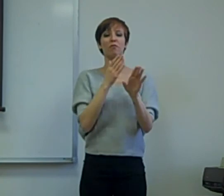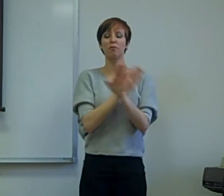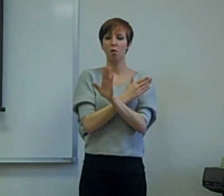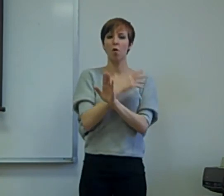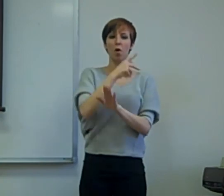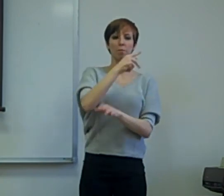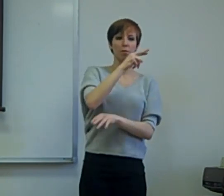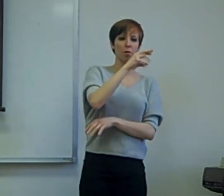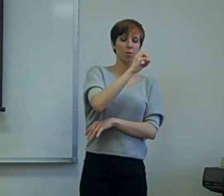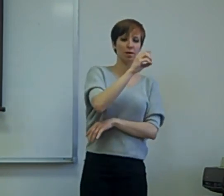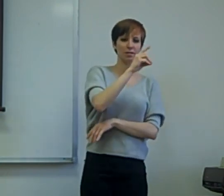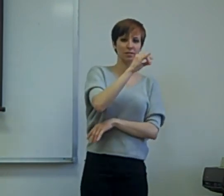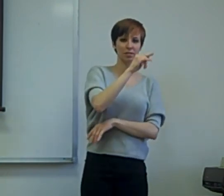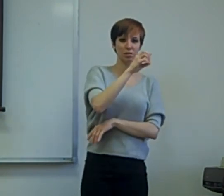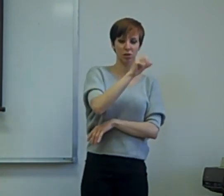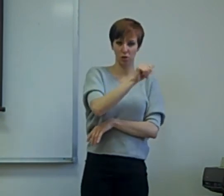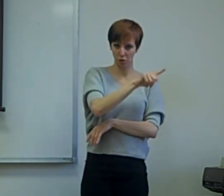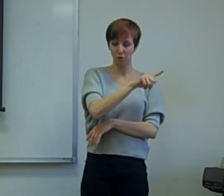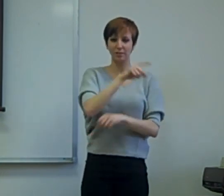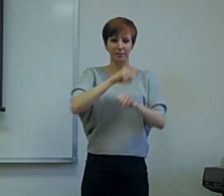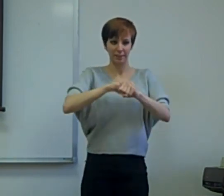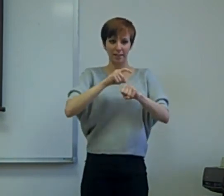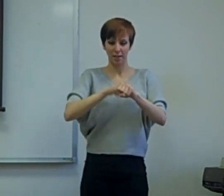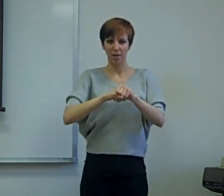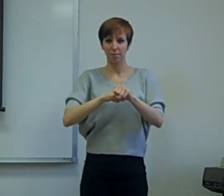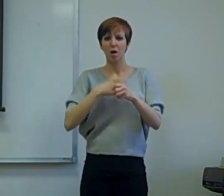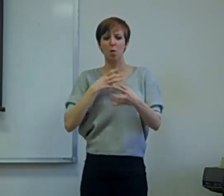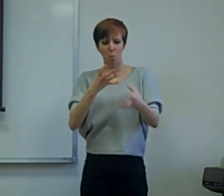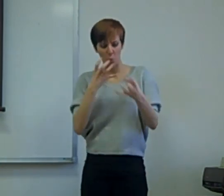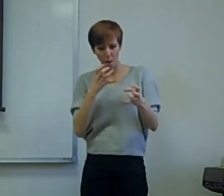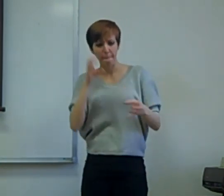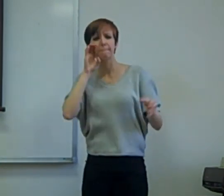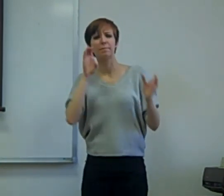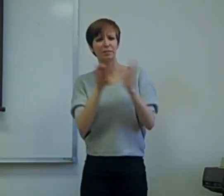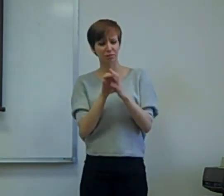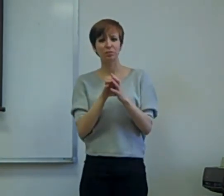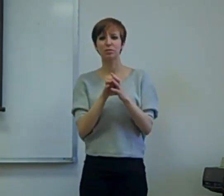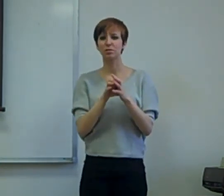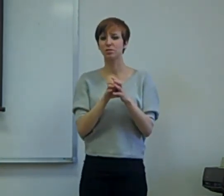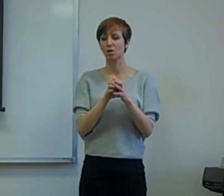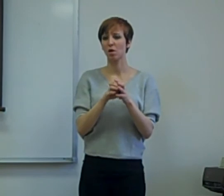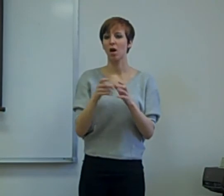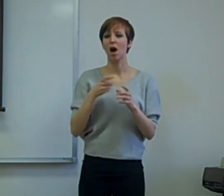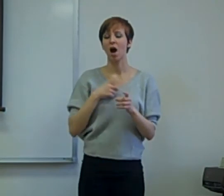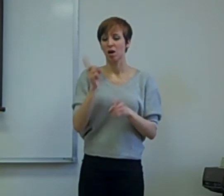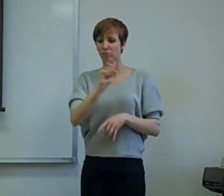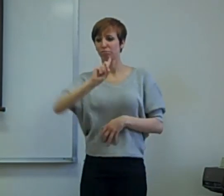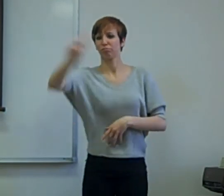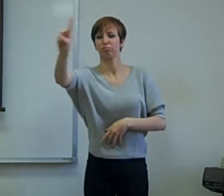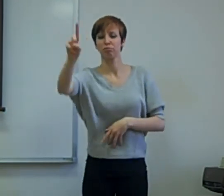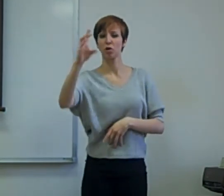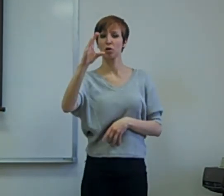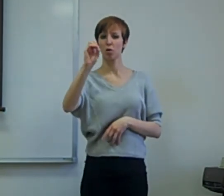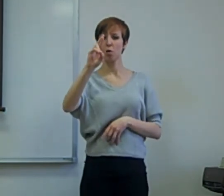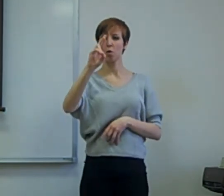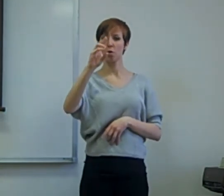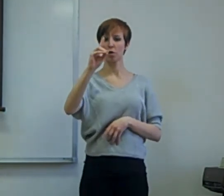clicking, wondering, did I get it, did I get it, did I get it? And so I go running over to Cord Camera, drop the film off. I said, I'll